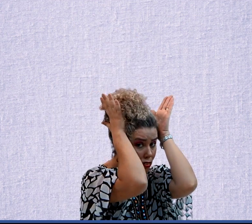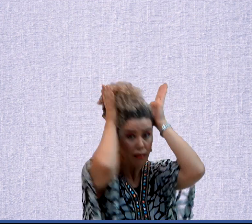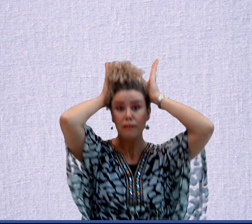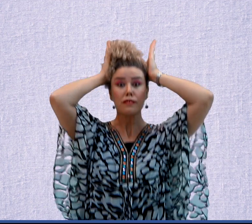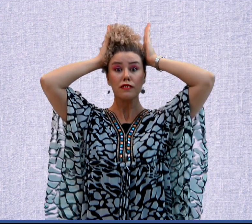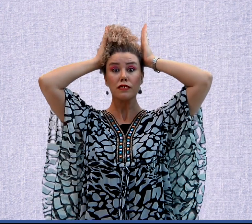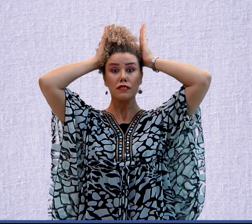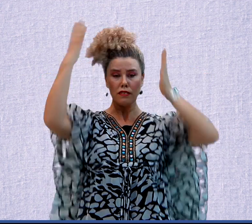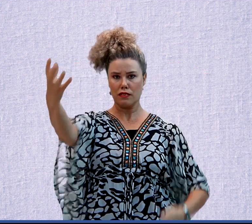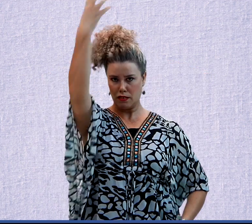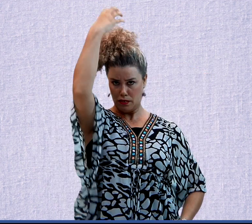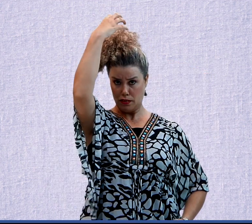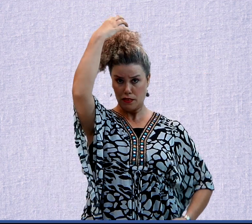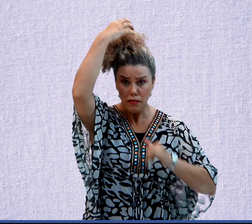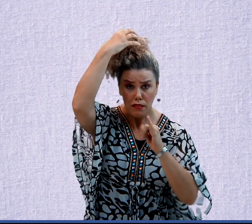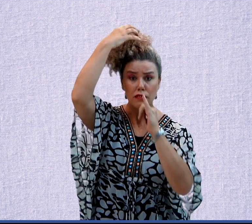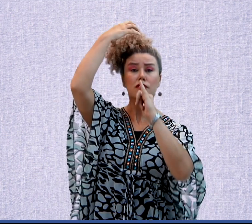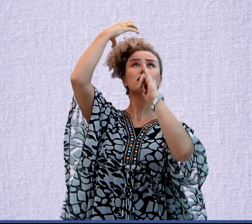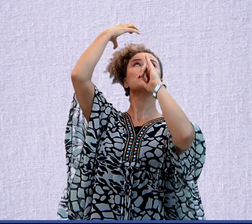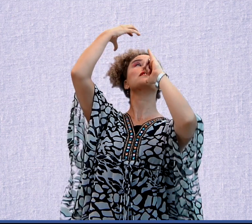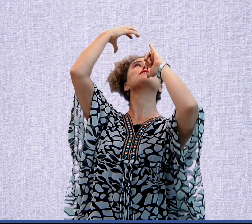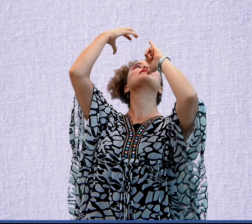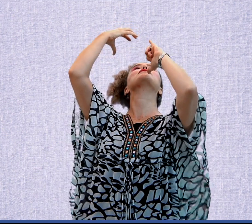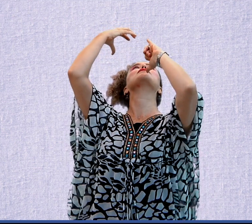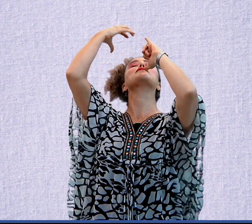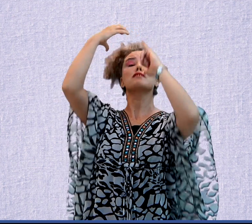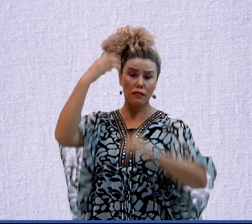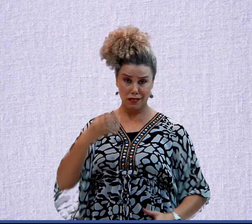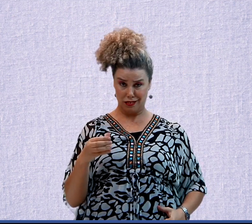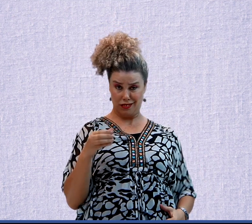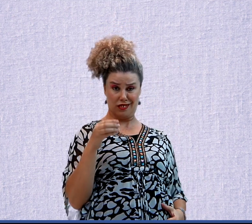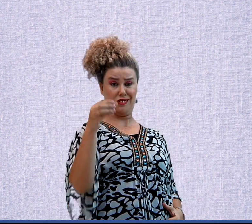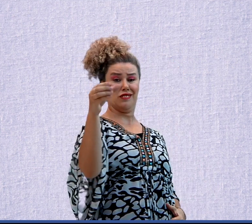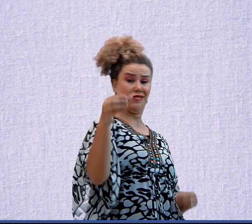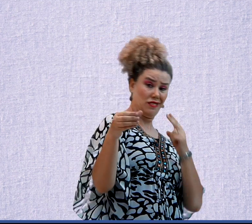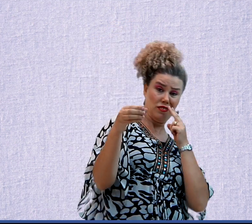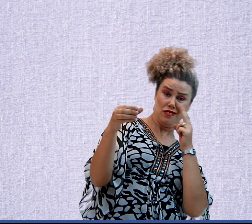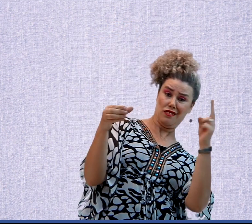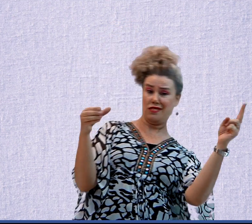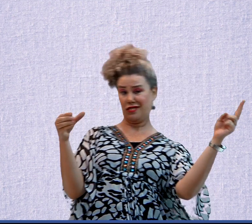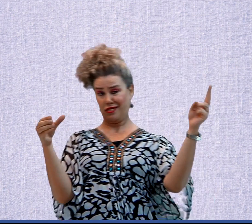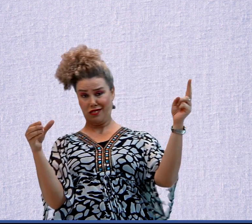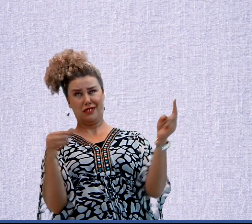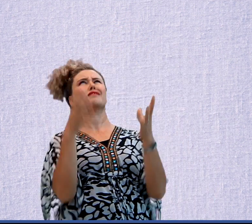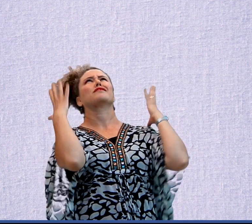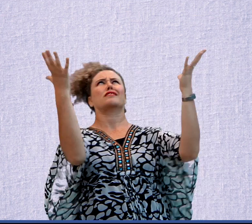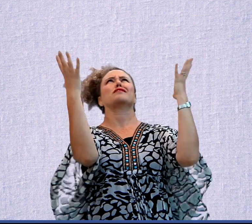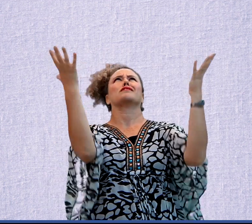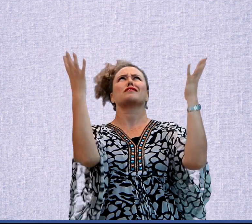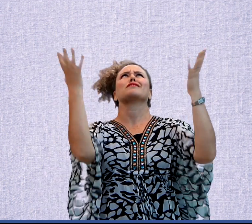scared, monoscope with pink hair, farmers in Pretoria looking for euphoria, housewives gone lazy, oh, the